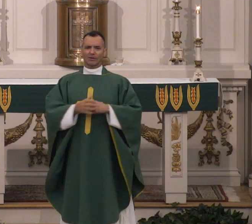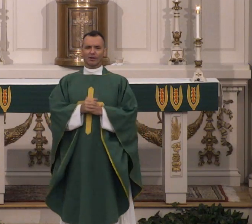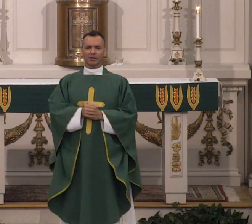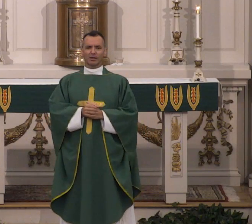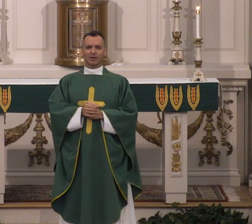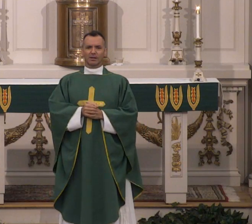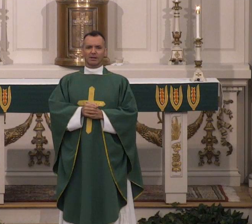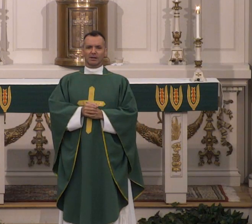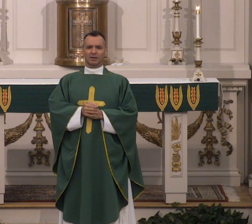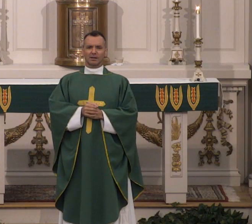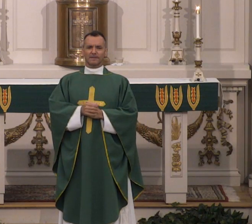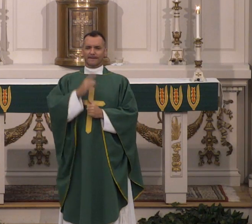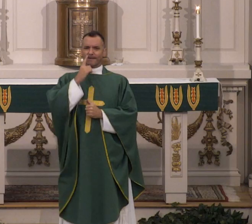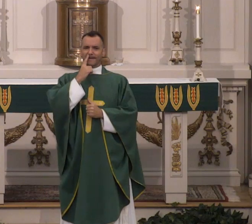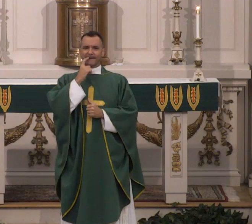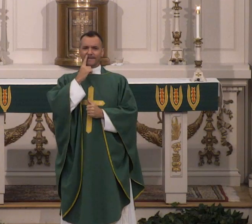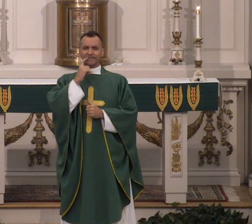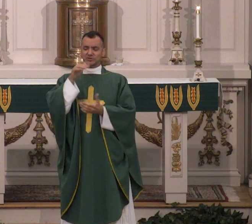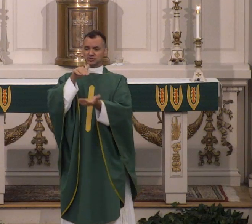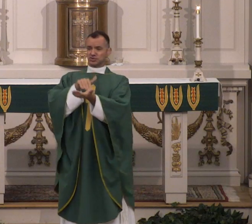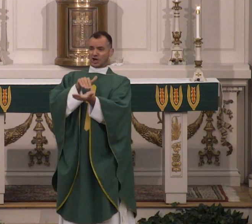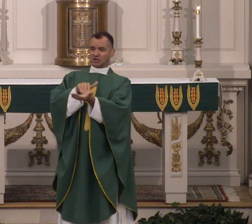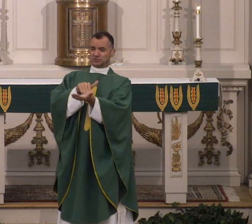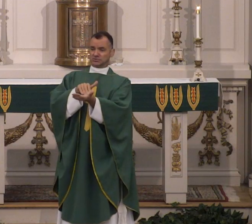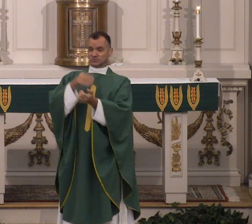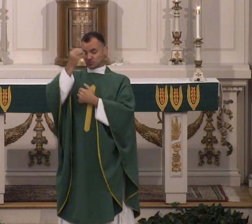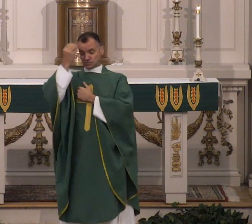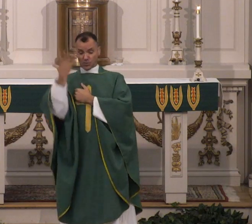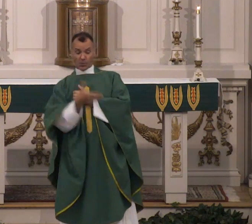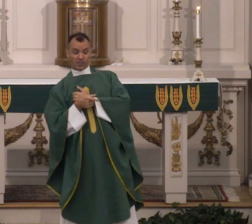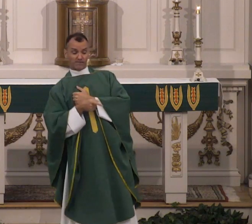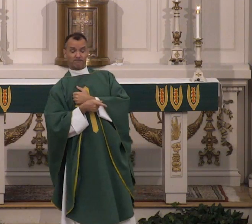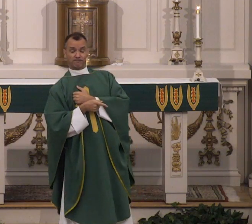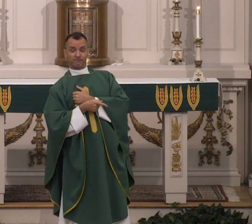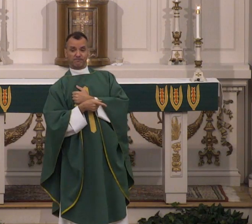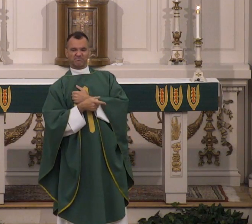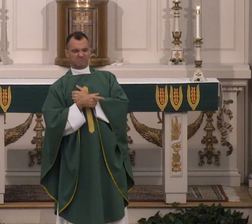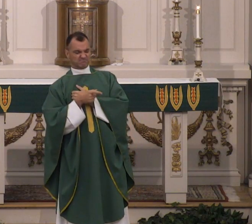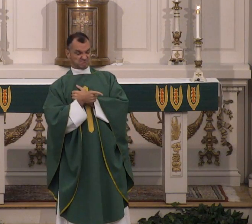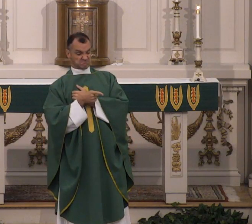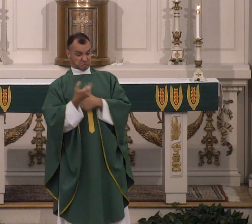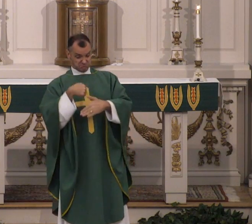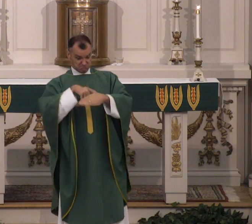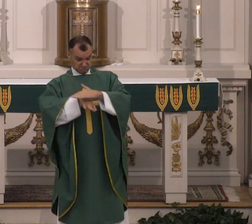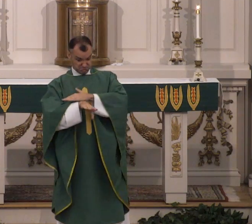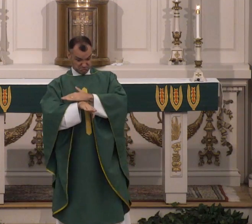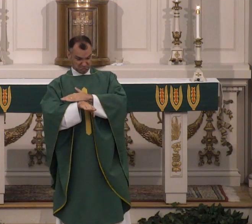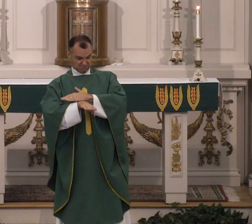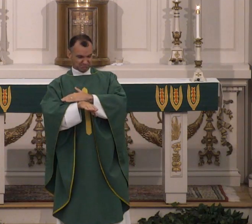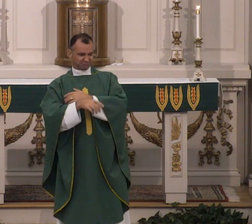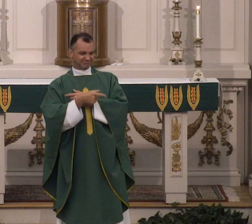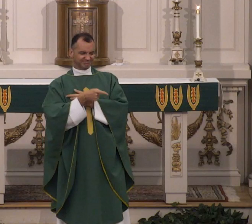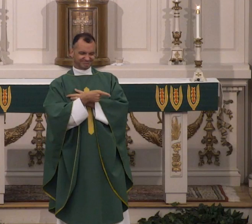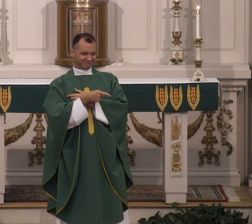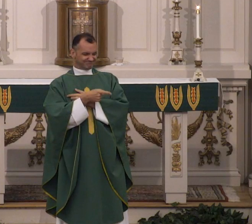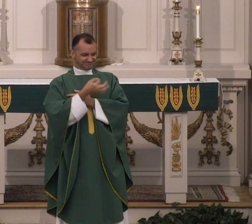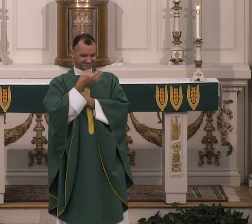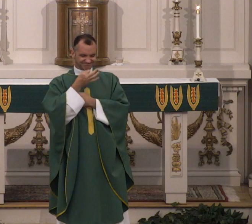And in this clip, he talks about that what the doctors said when he was